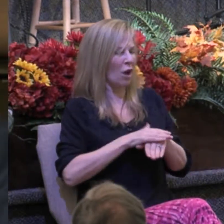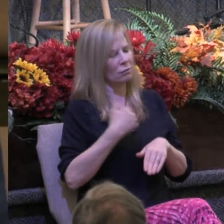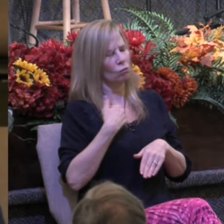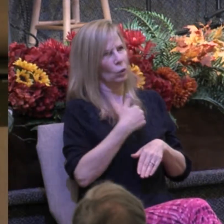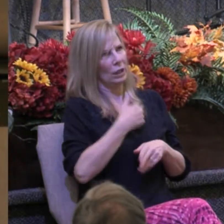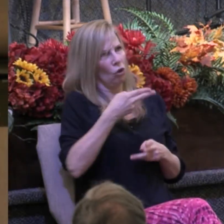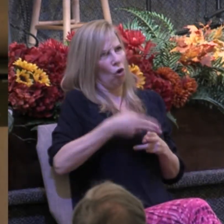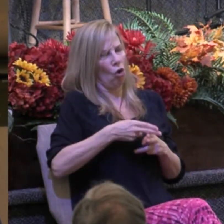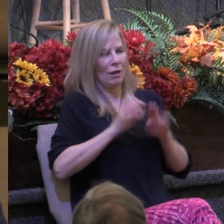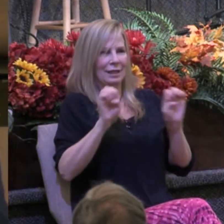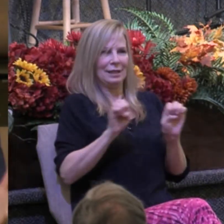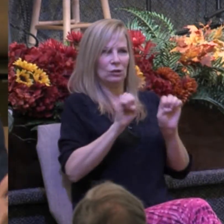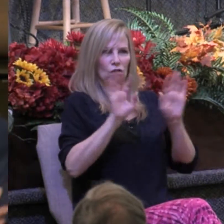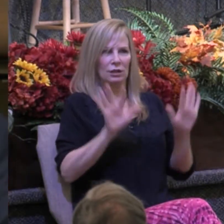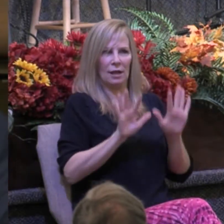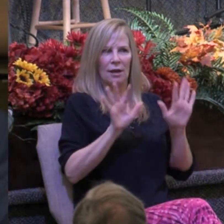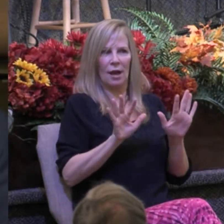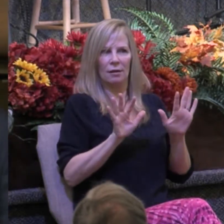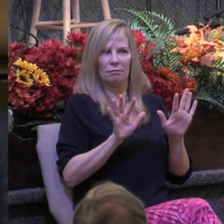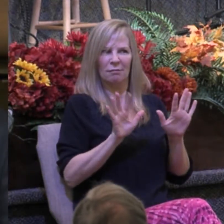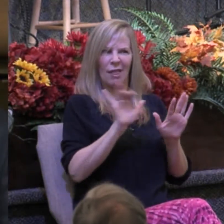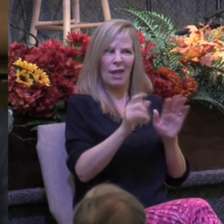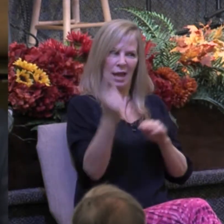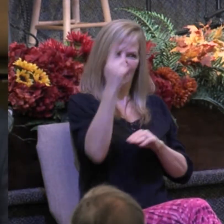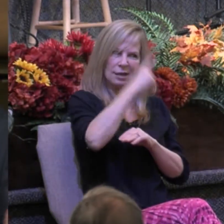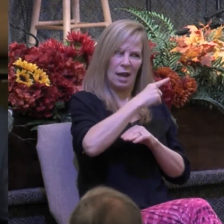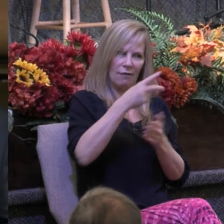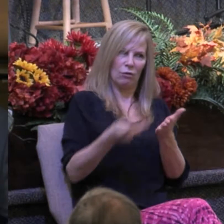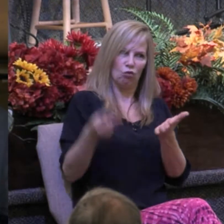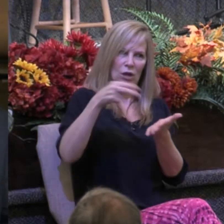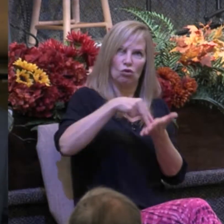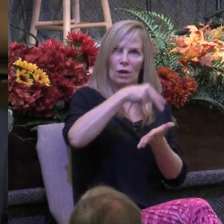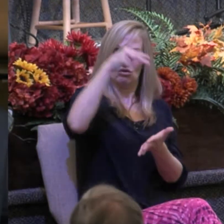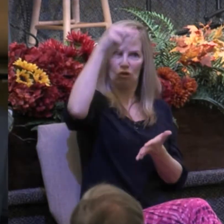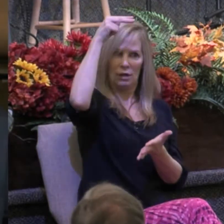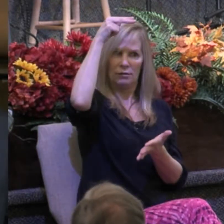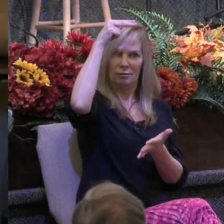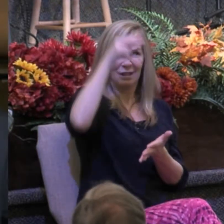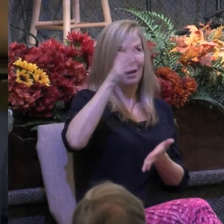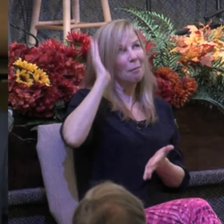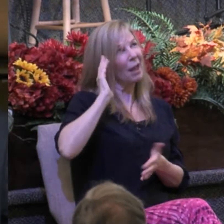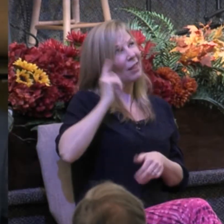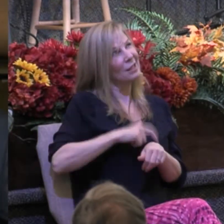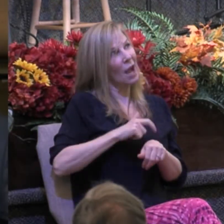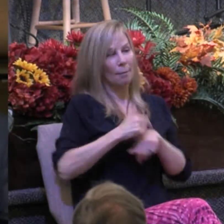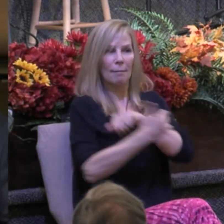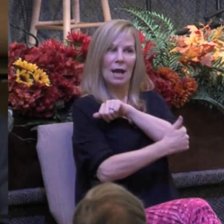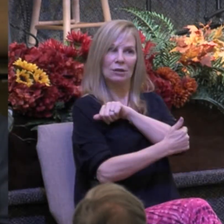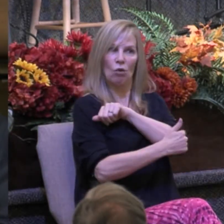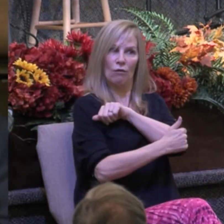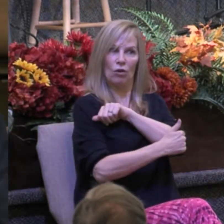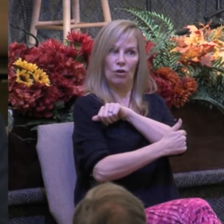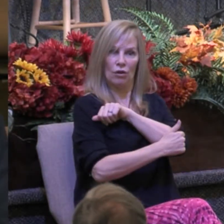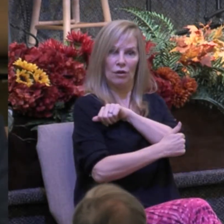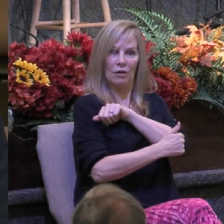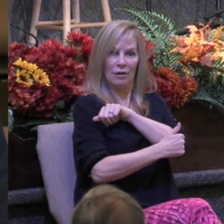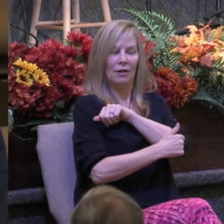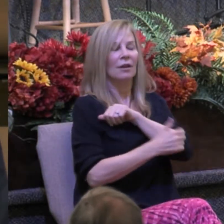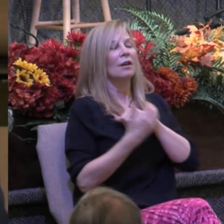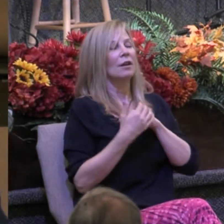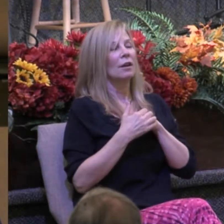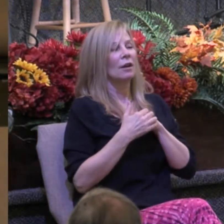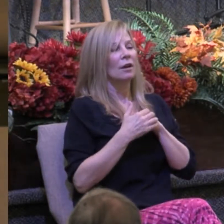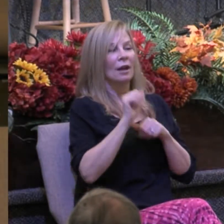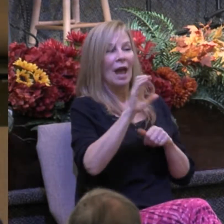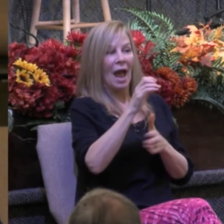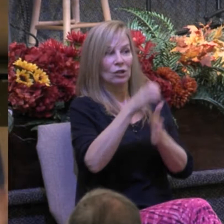Sunday, the day of the resurrection, which was, at that time, it was Passover. Now, in Acts 2, we